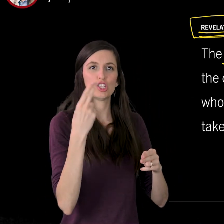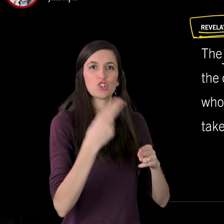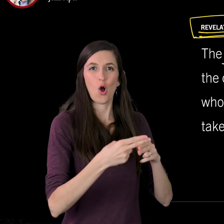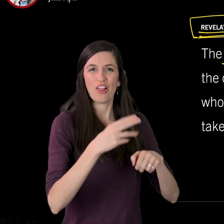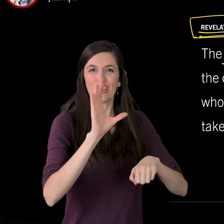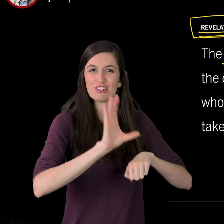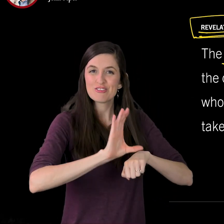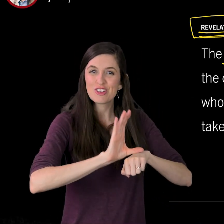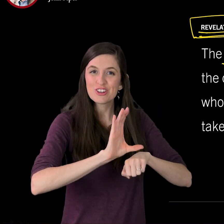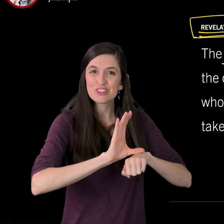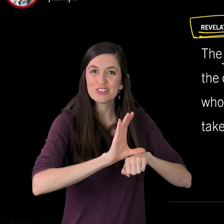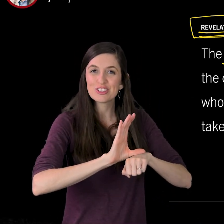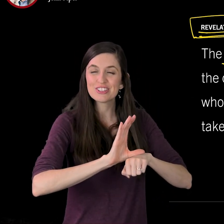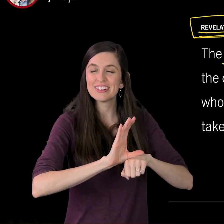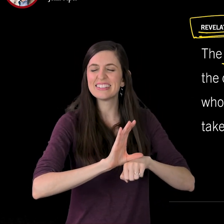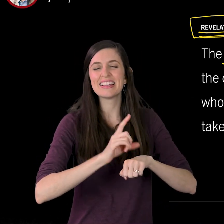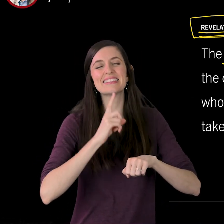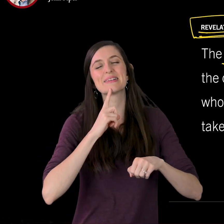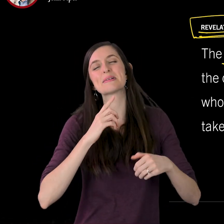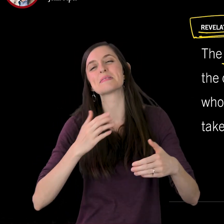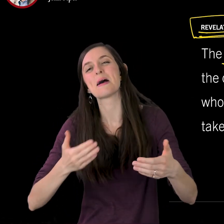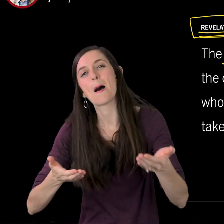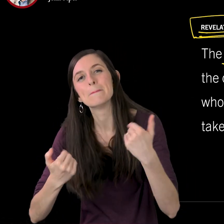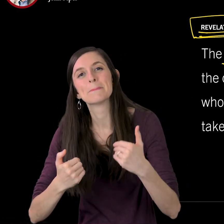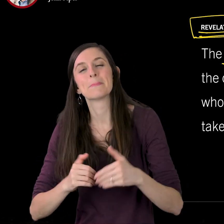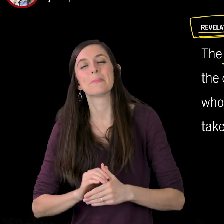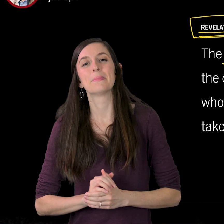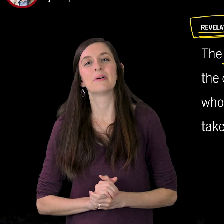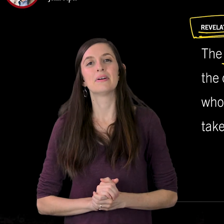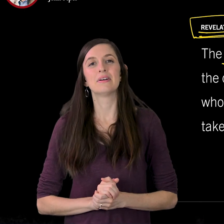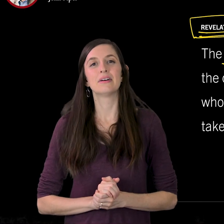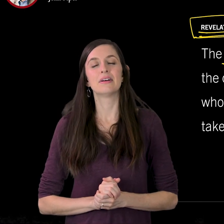church say to you come